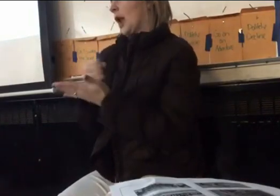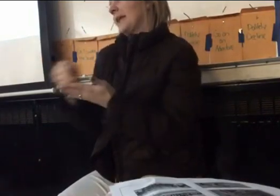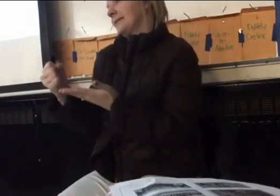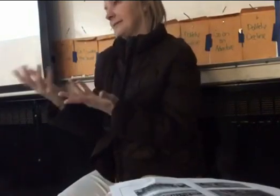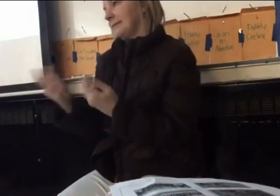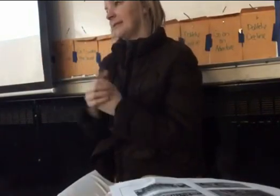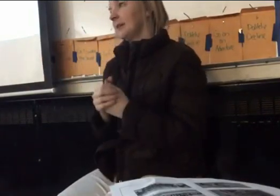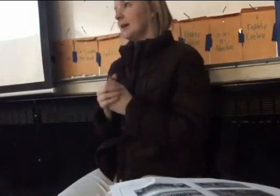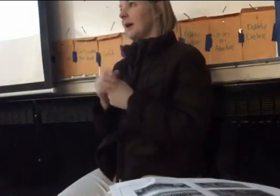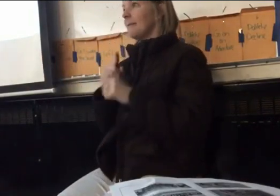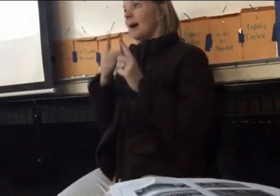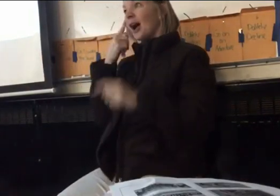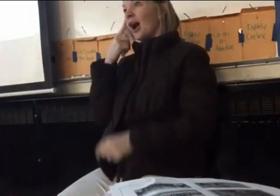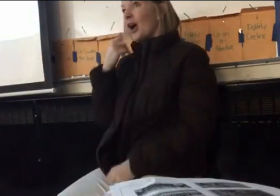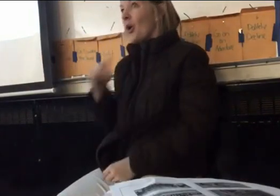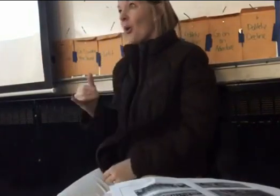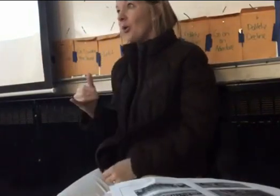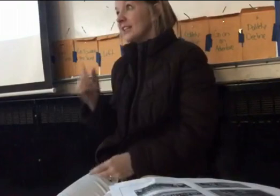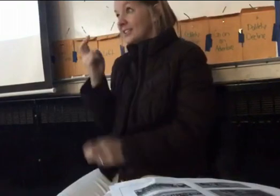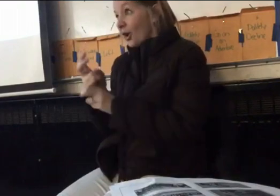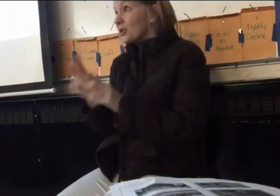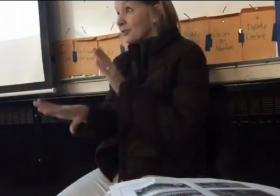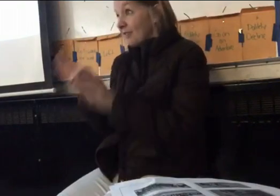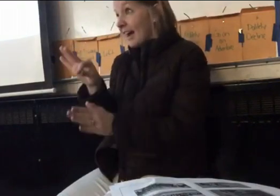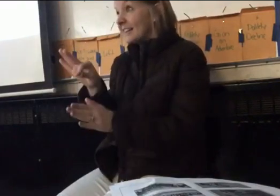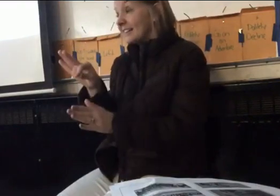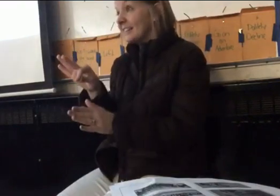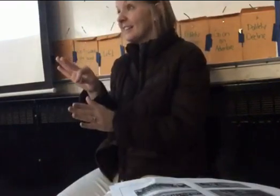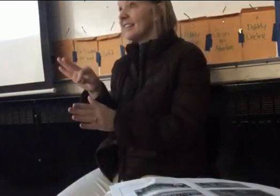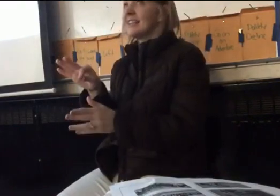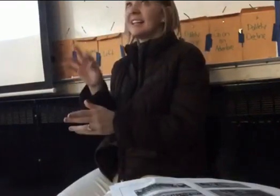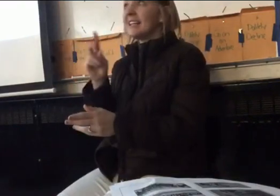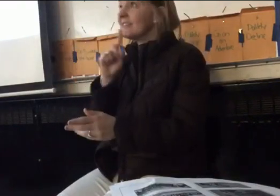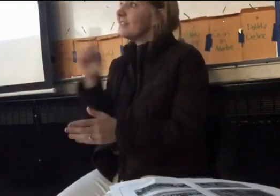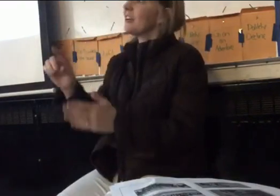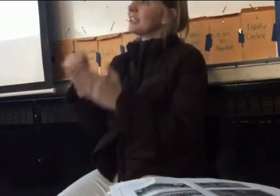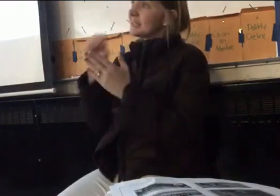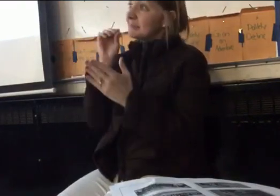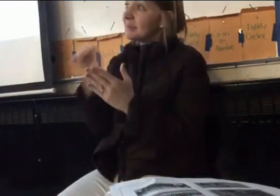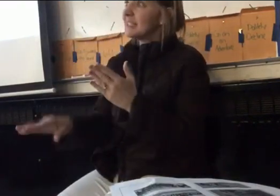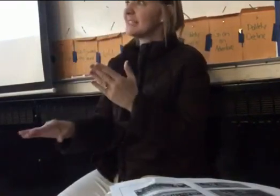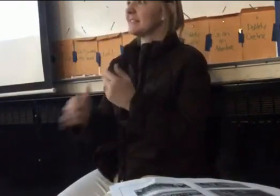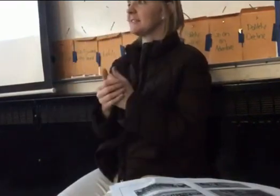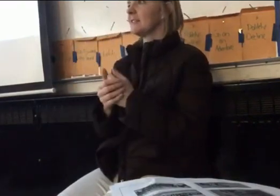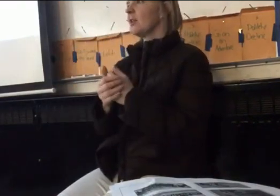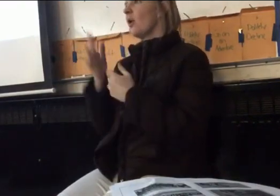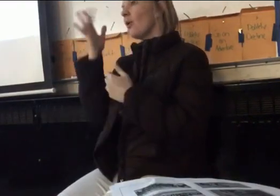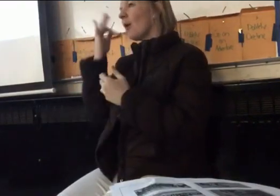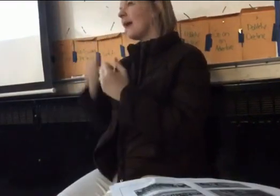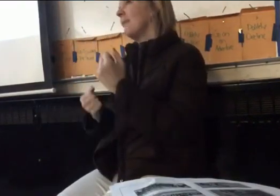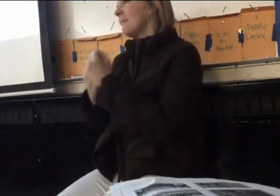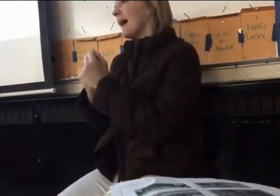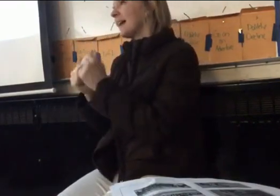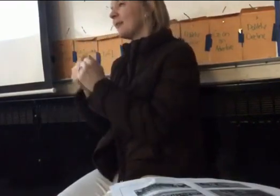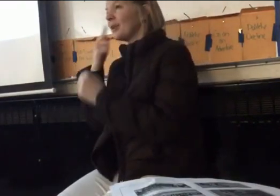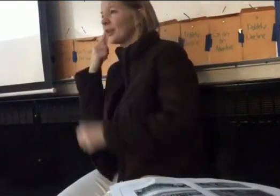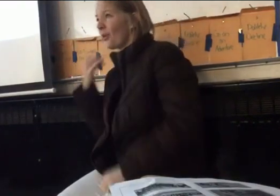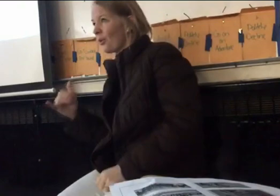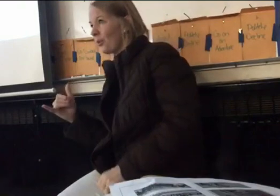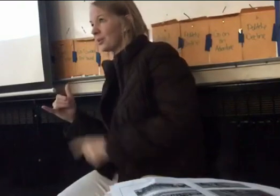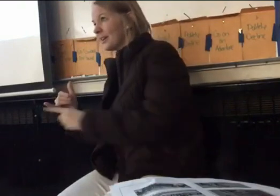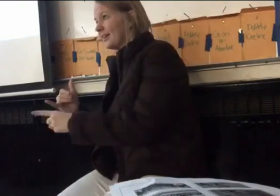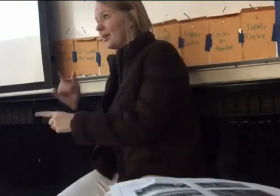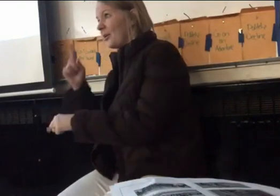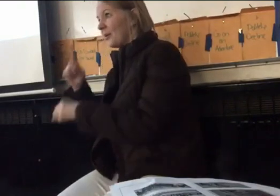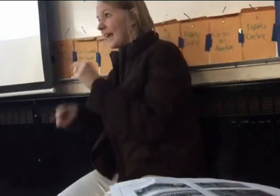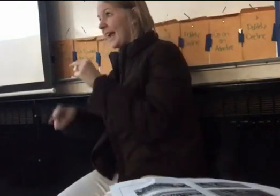this. Gold was hard to come by. We know this from the gold rush. It was extremely expensive. Why are we backing our money with gold that we